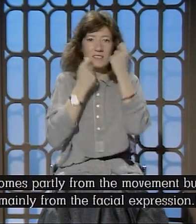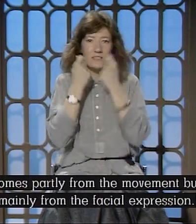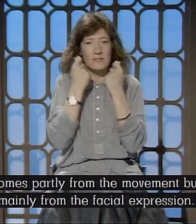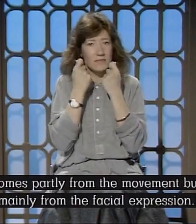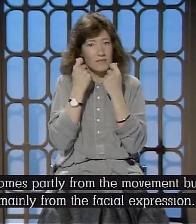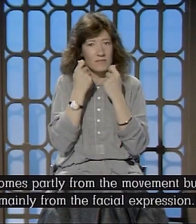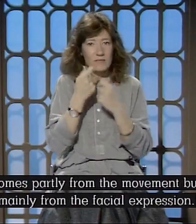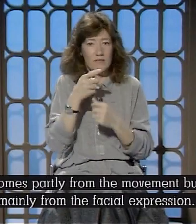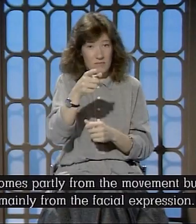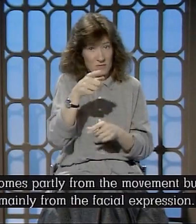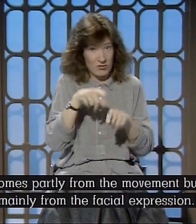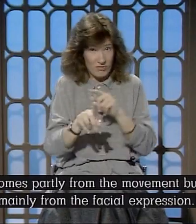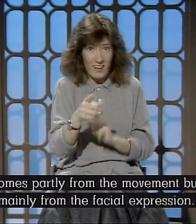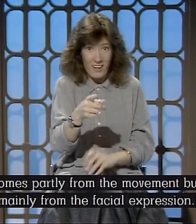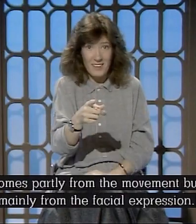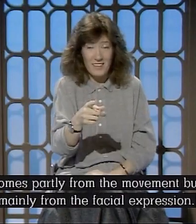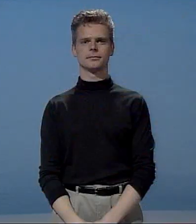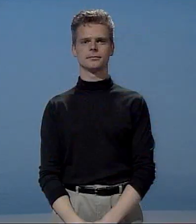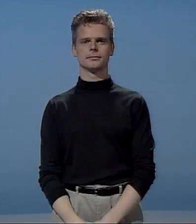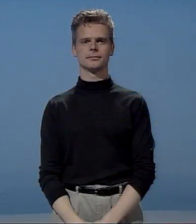on the face. Try them with us.